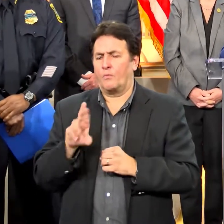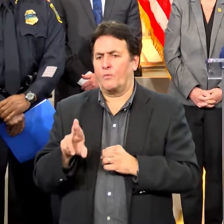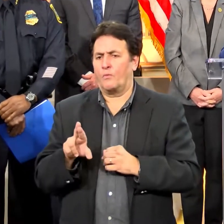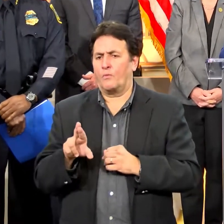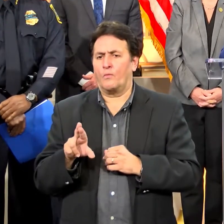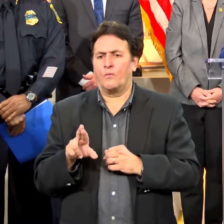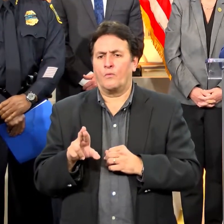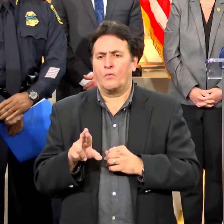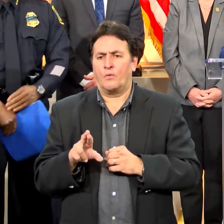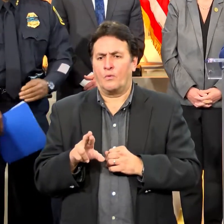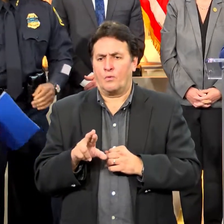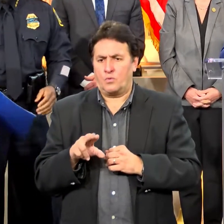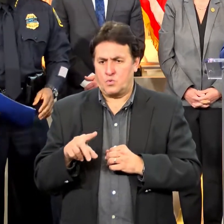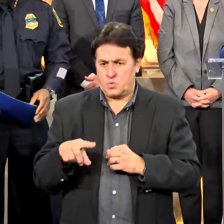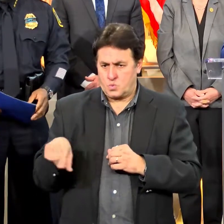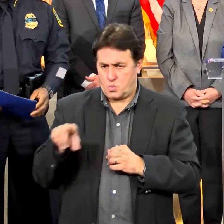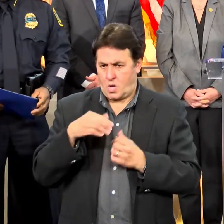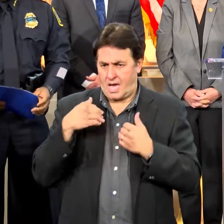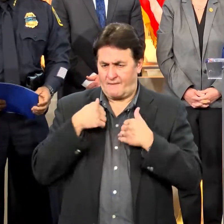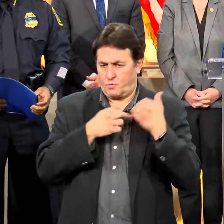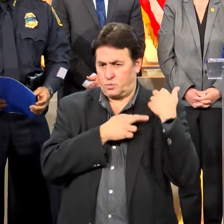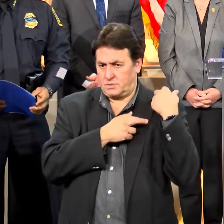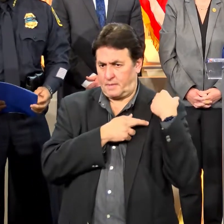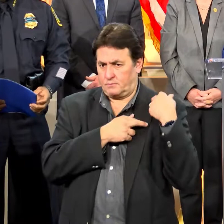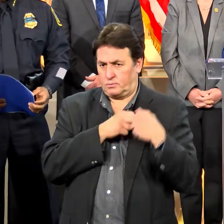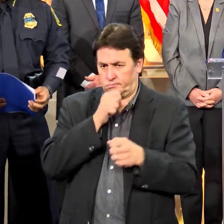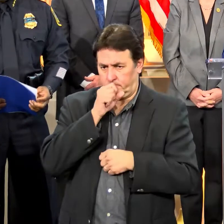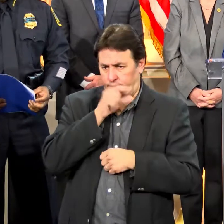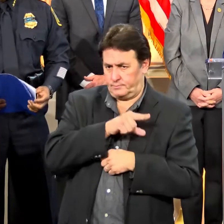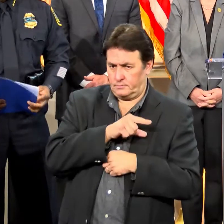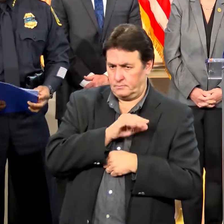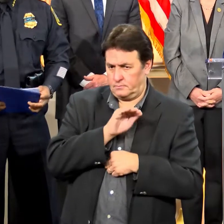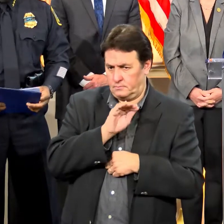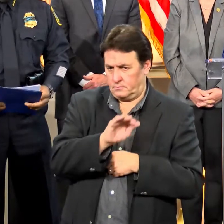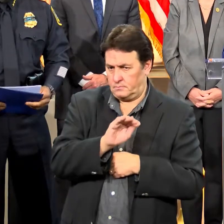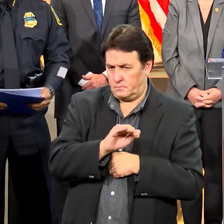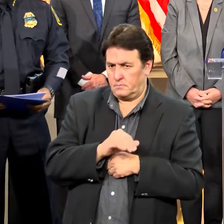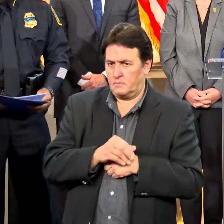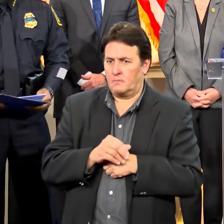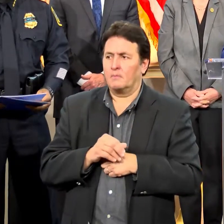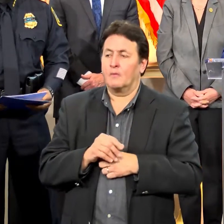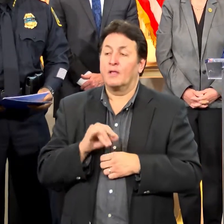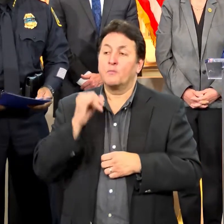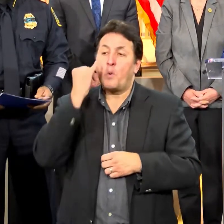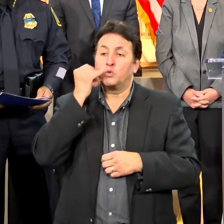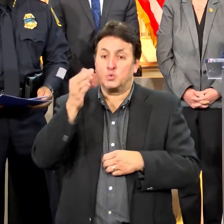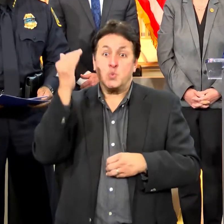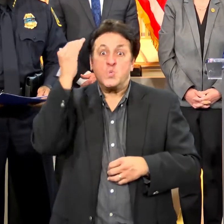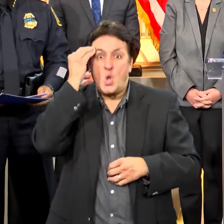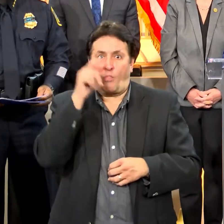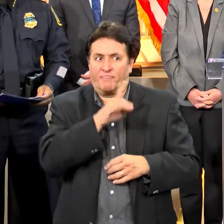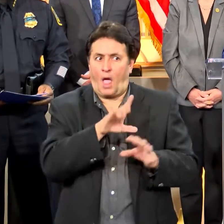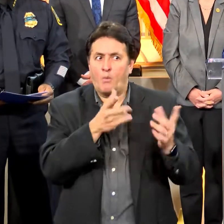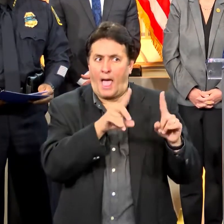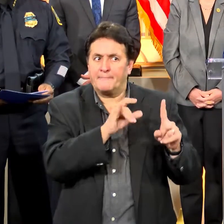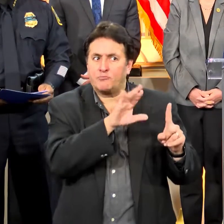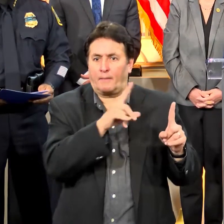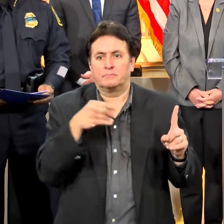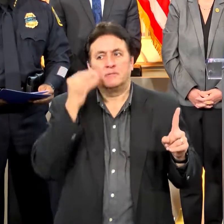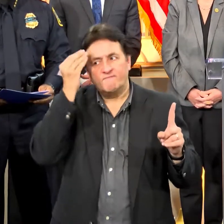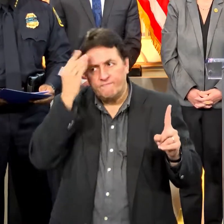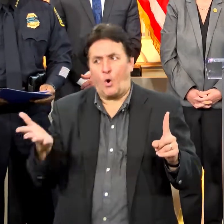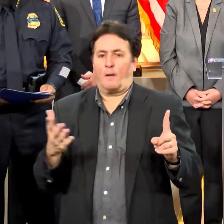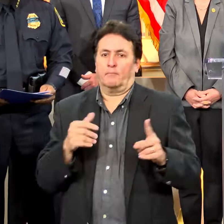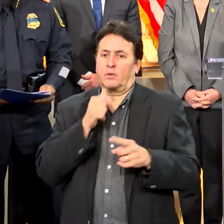a responsibility. We cannot legislate that from here, but you have a responsibility to do everything